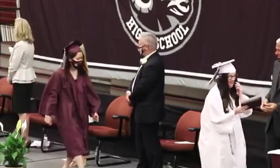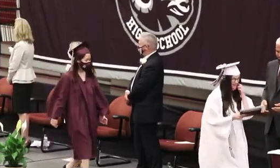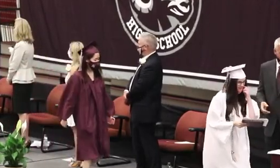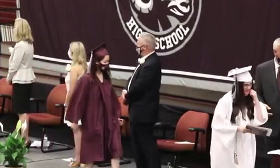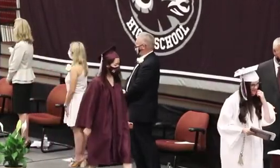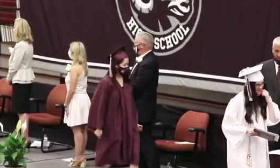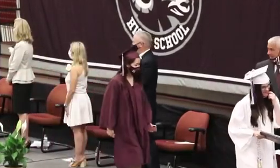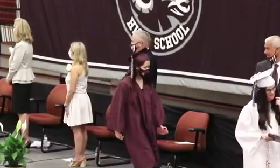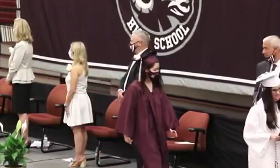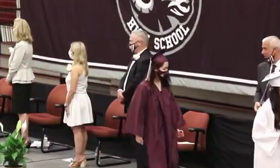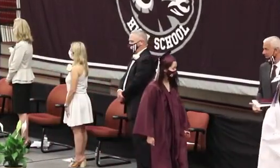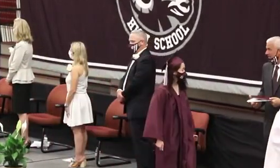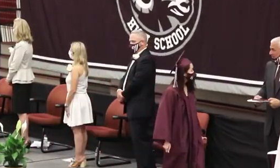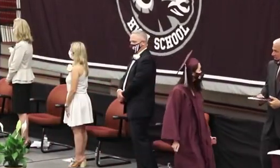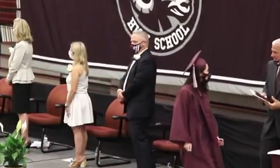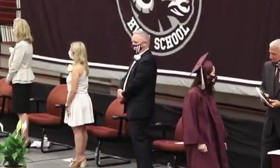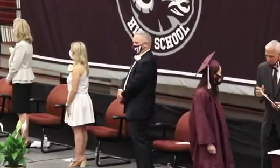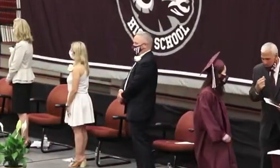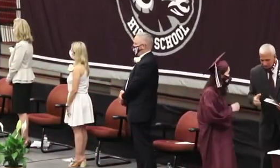Olivia Teresa Darby.